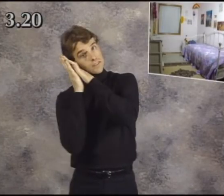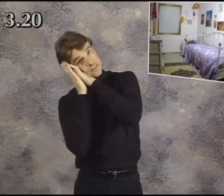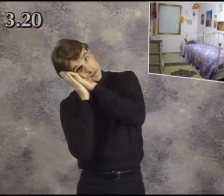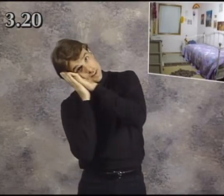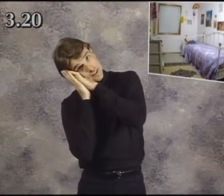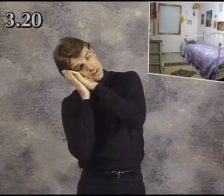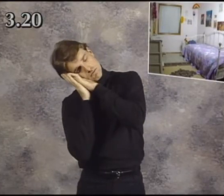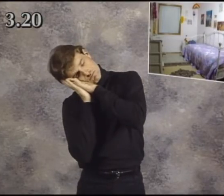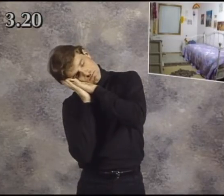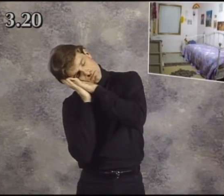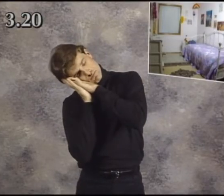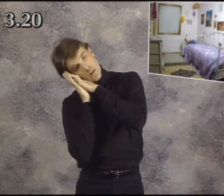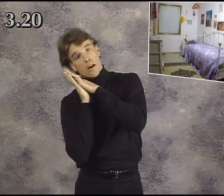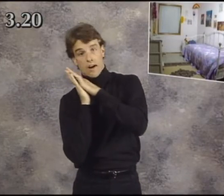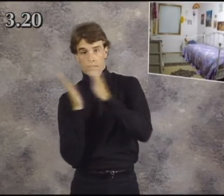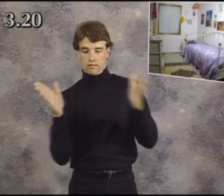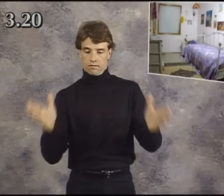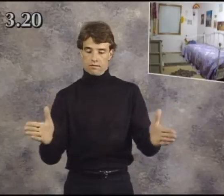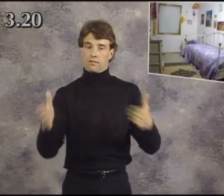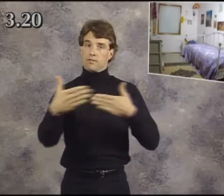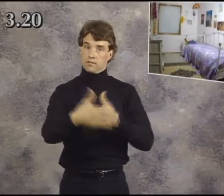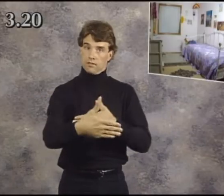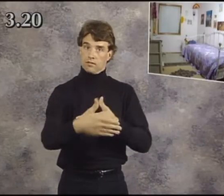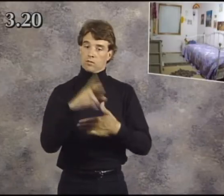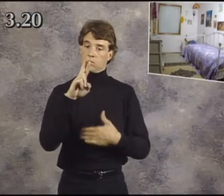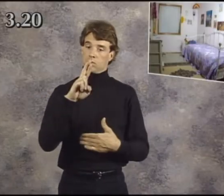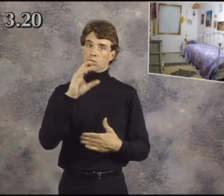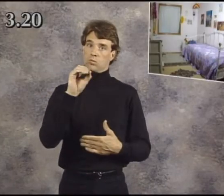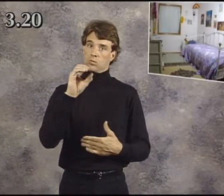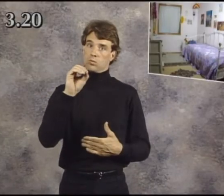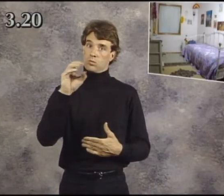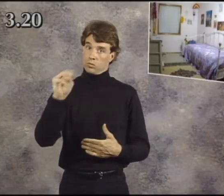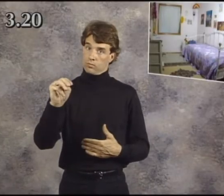A compound sign using bed and room.